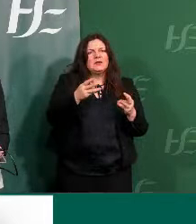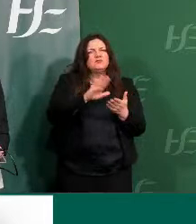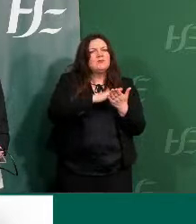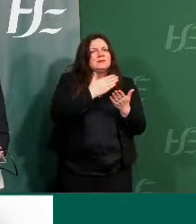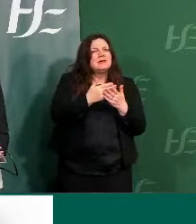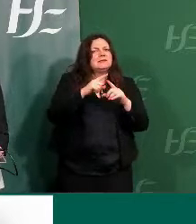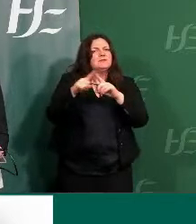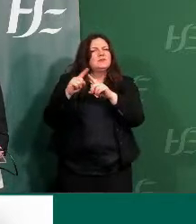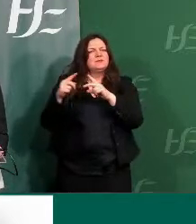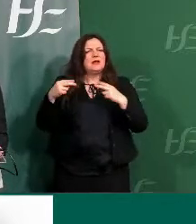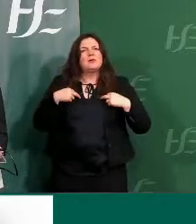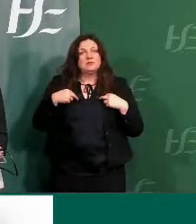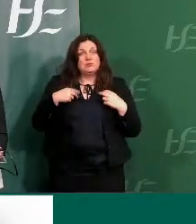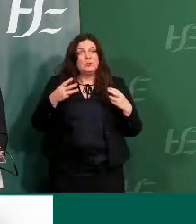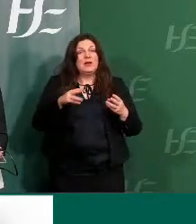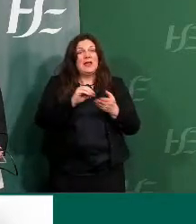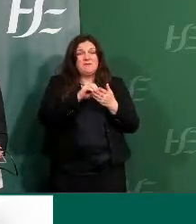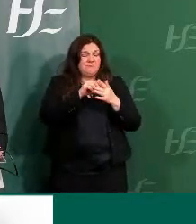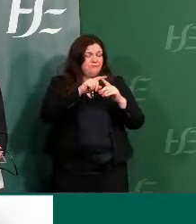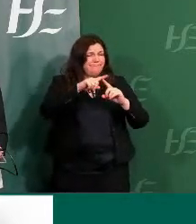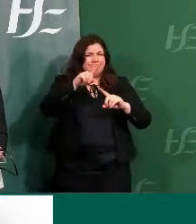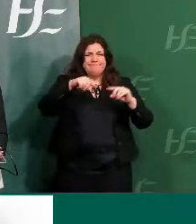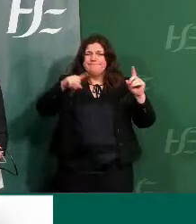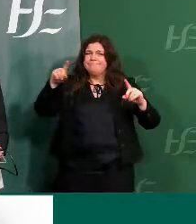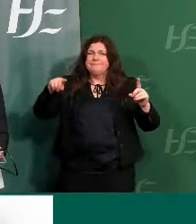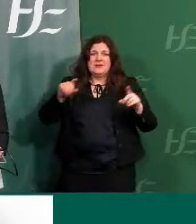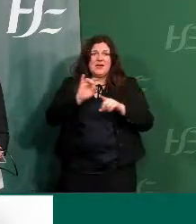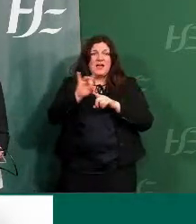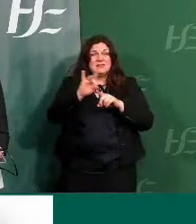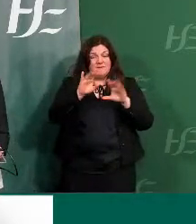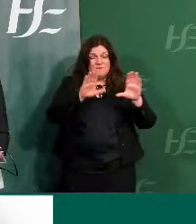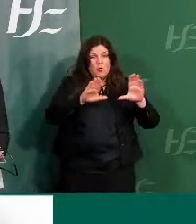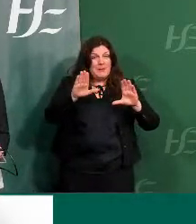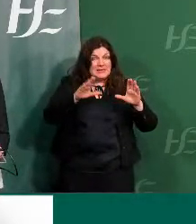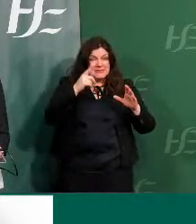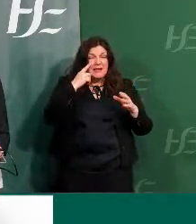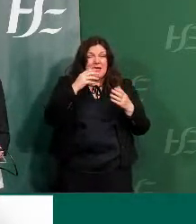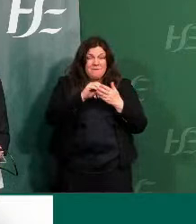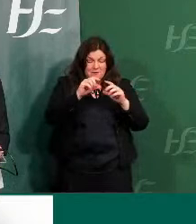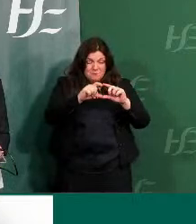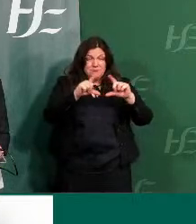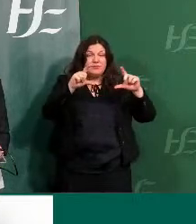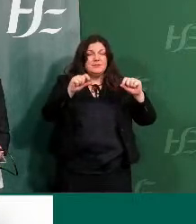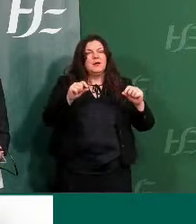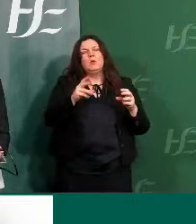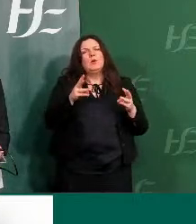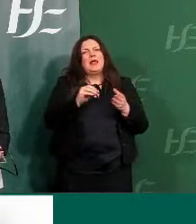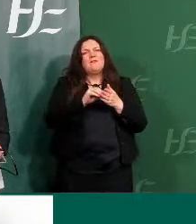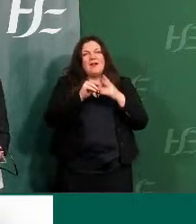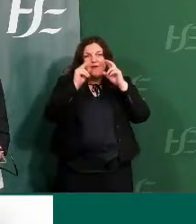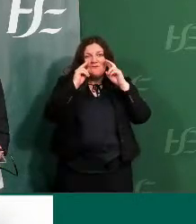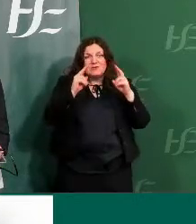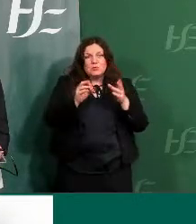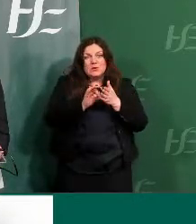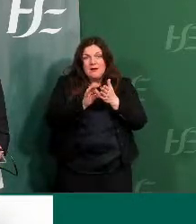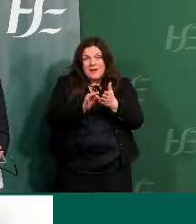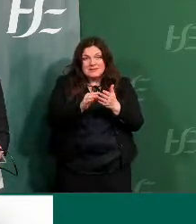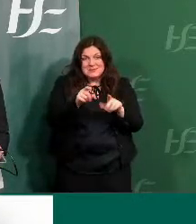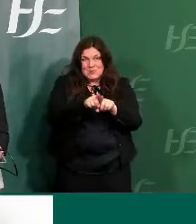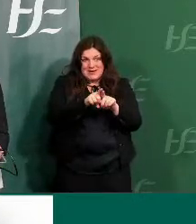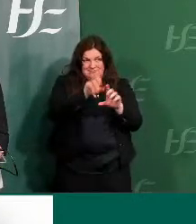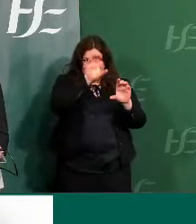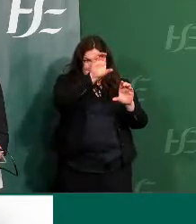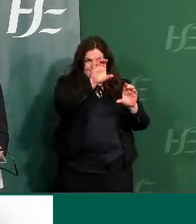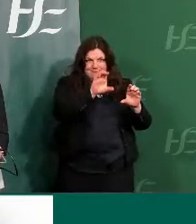at the moment, and it'll soon be available in a wide number of formats. And very soon we're going to have a visual guide for children and parents about coming to